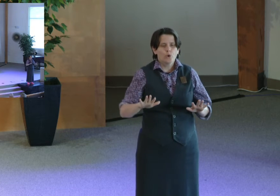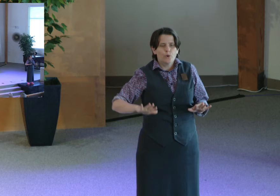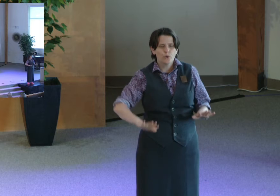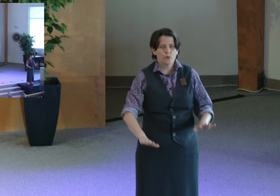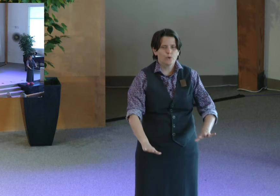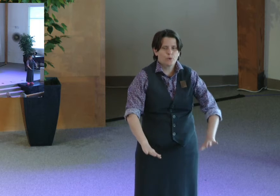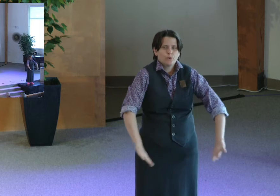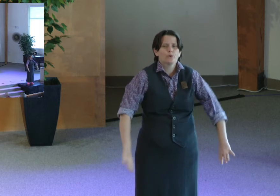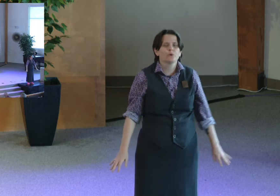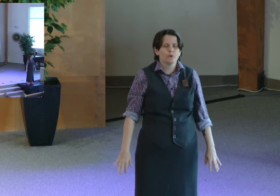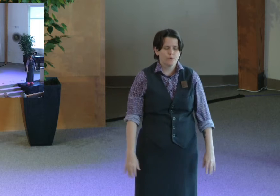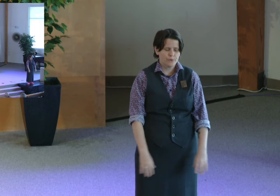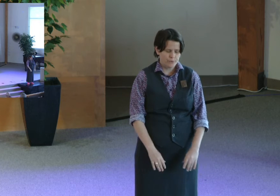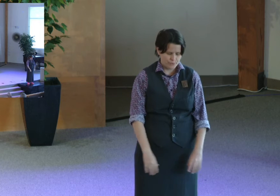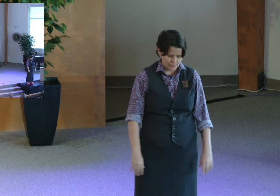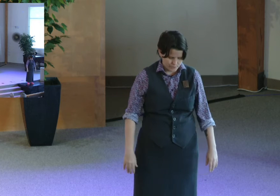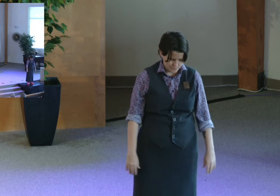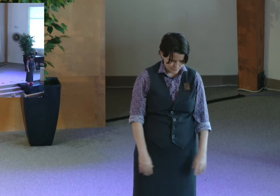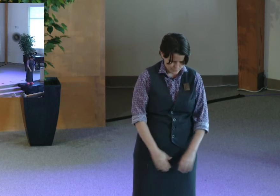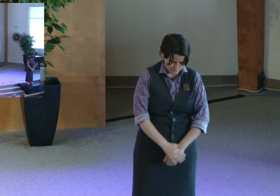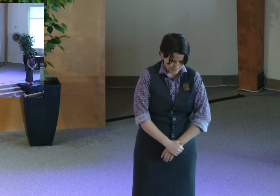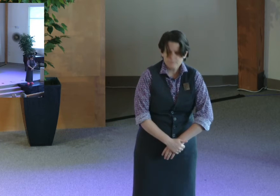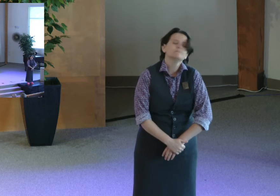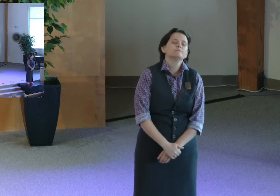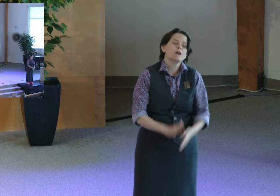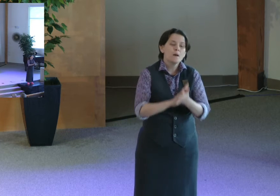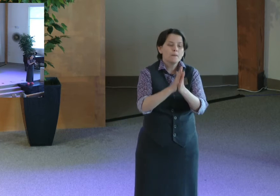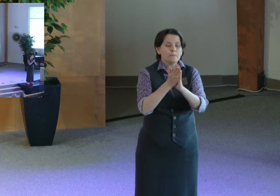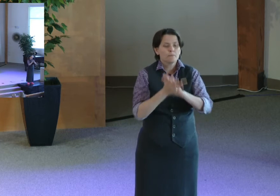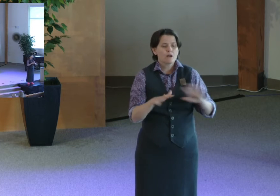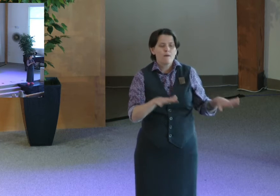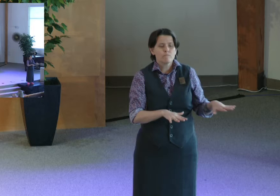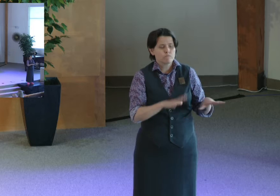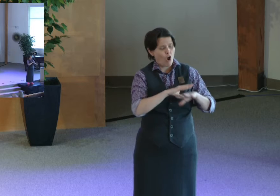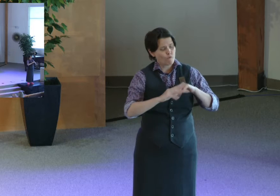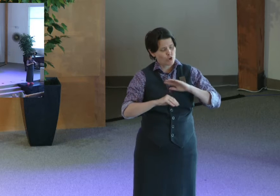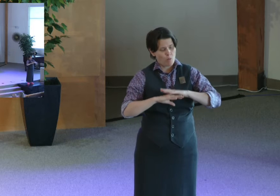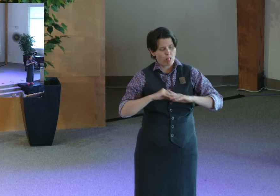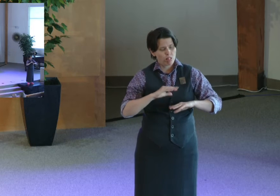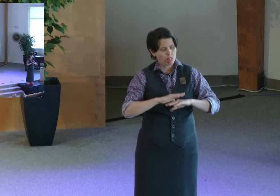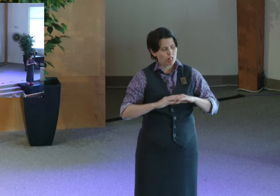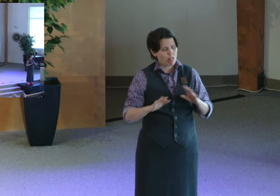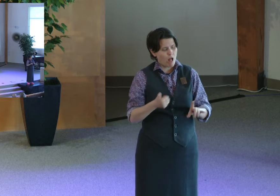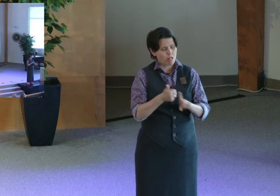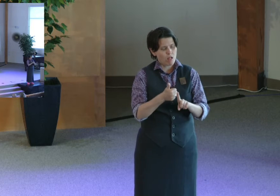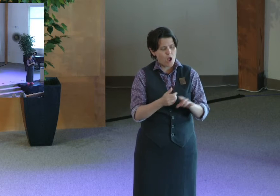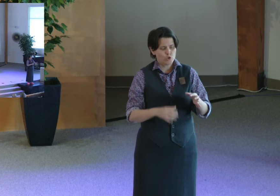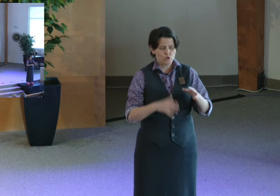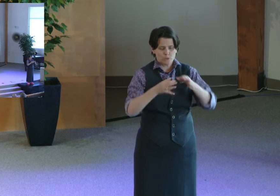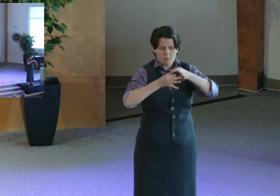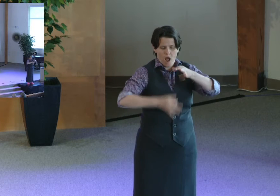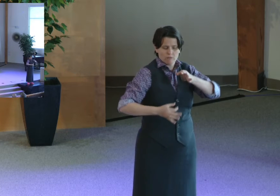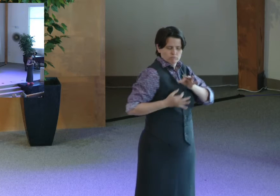Get comfortable in your seat. Allow your spine to be erect. Allow that energy to flow. Have your